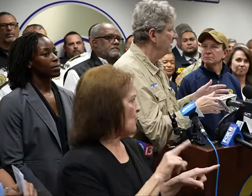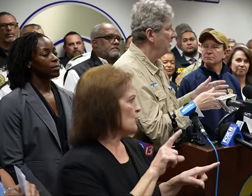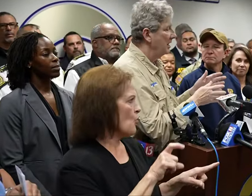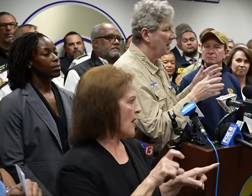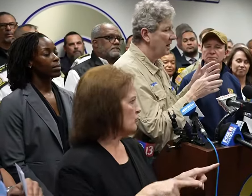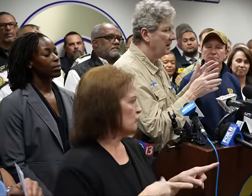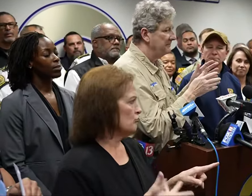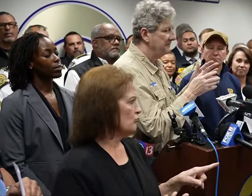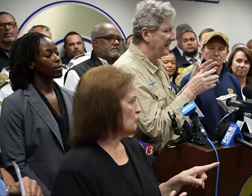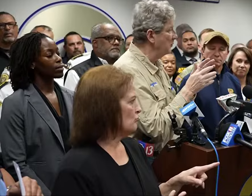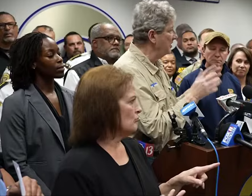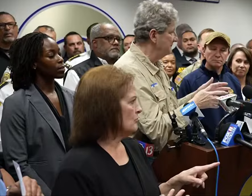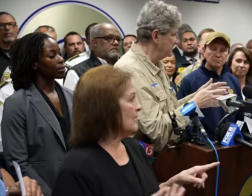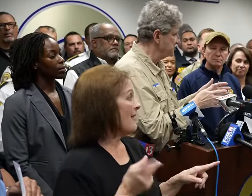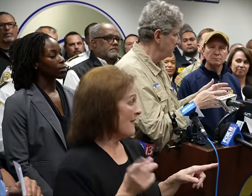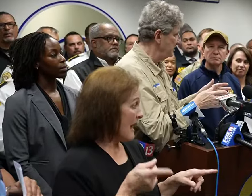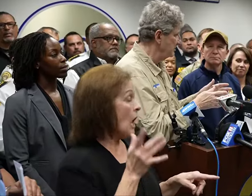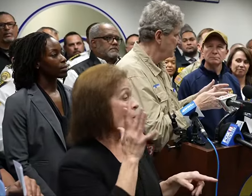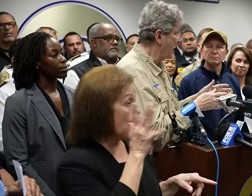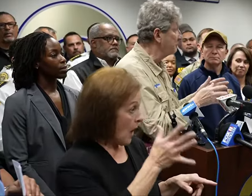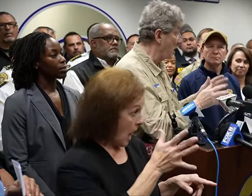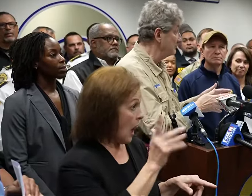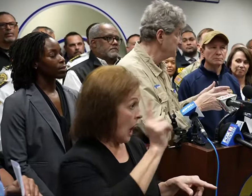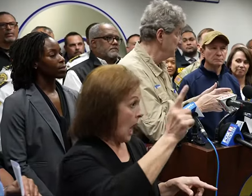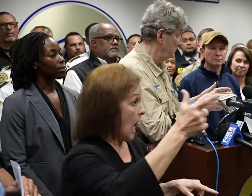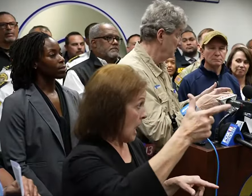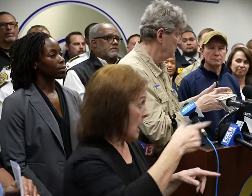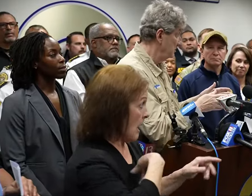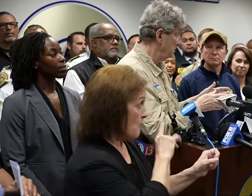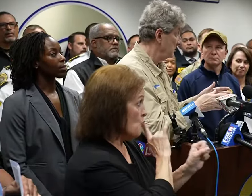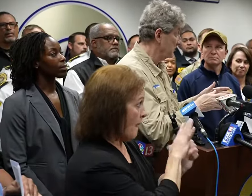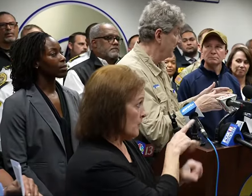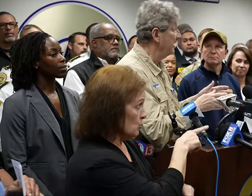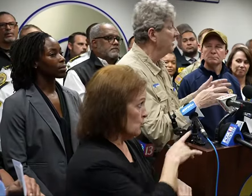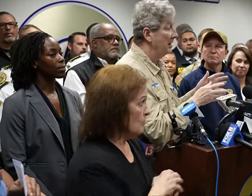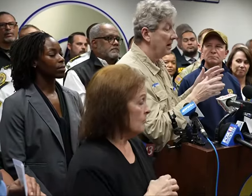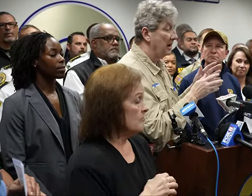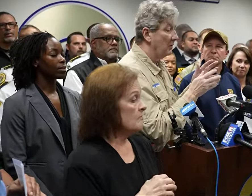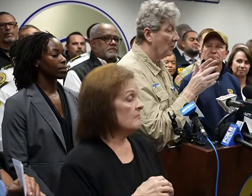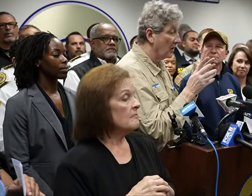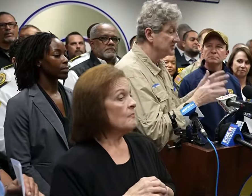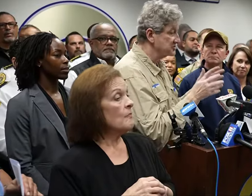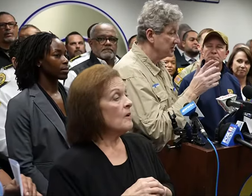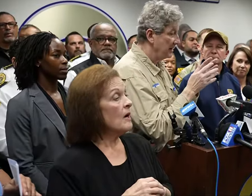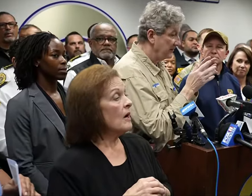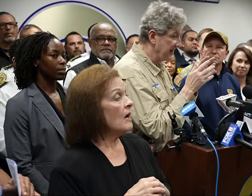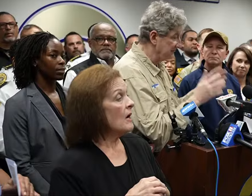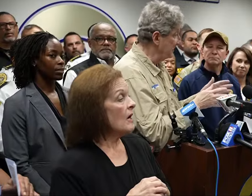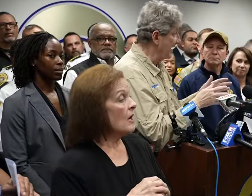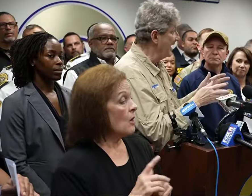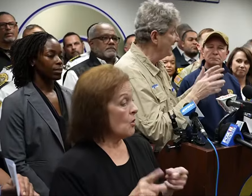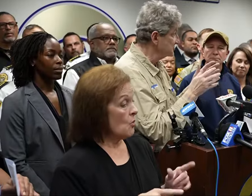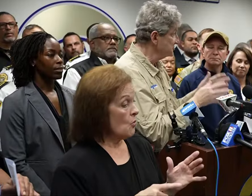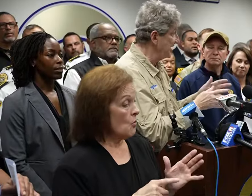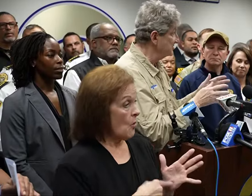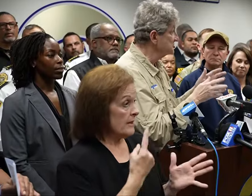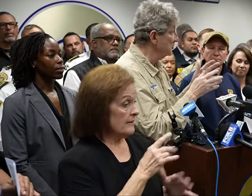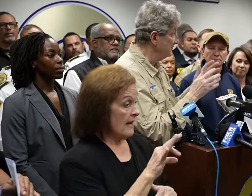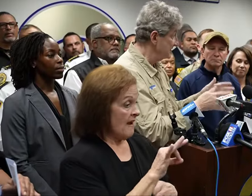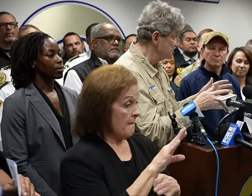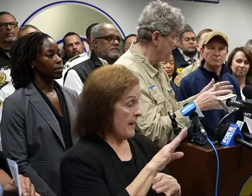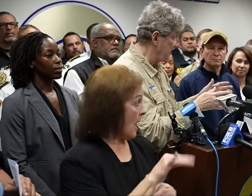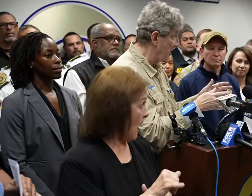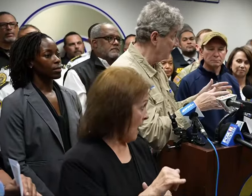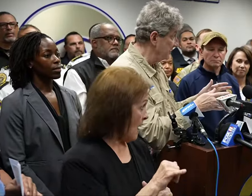okay? They will eventually, I promise you, okay? Once the FBI has a chance